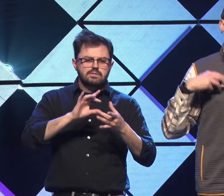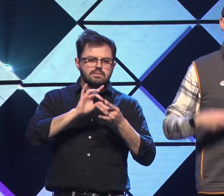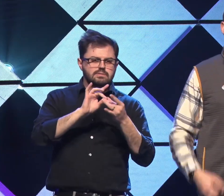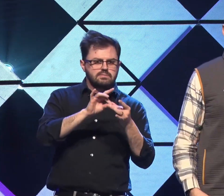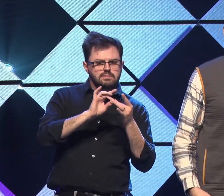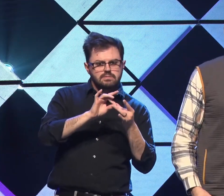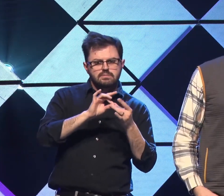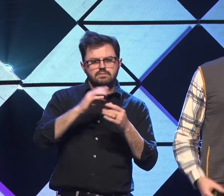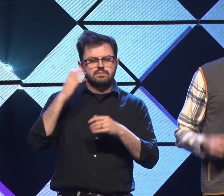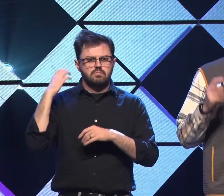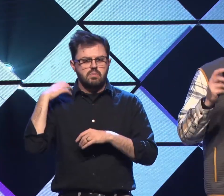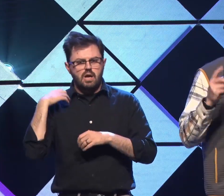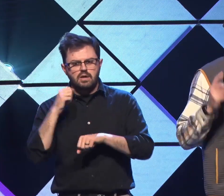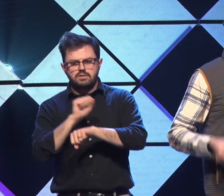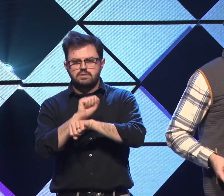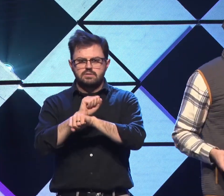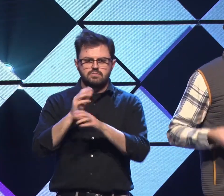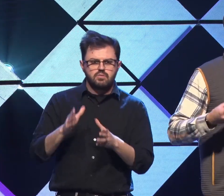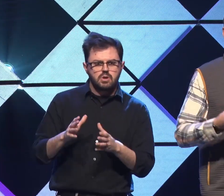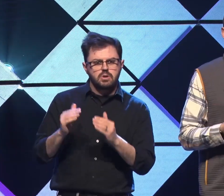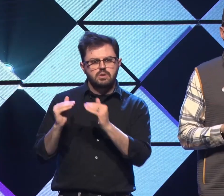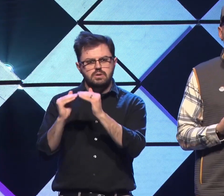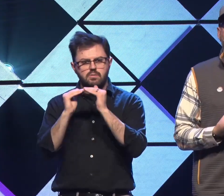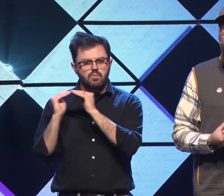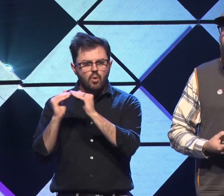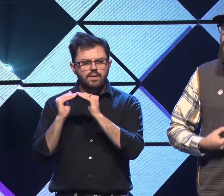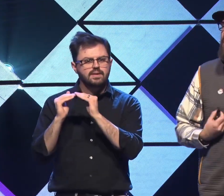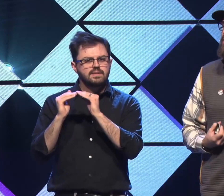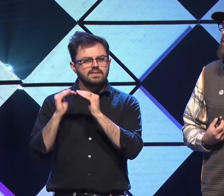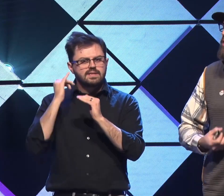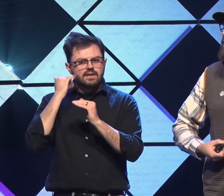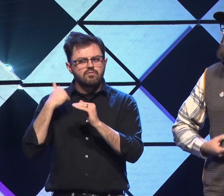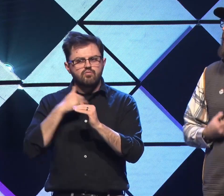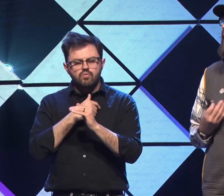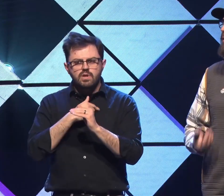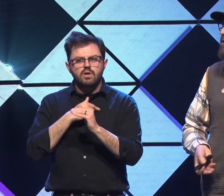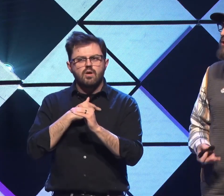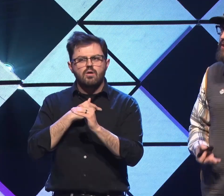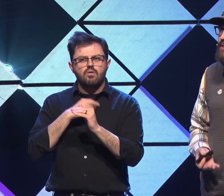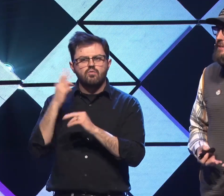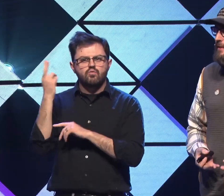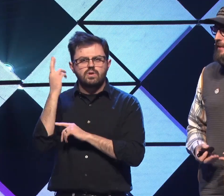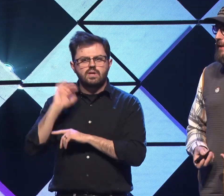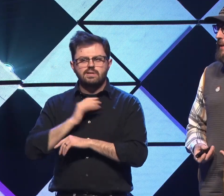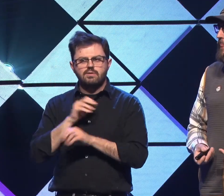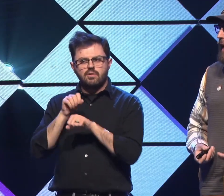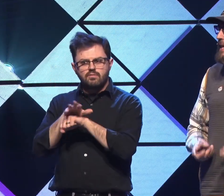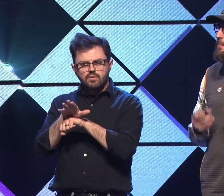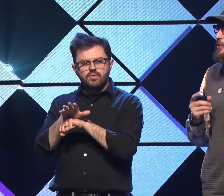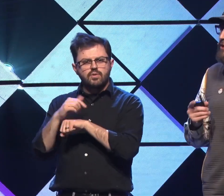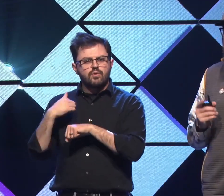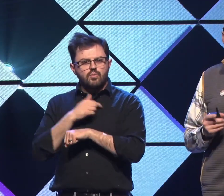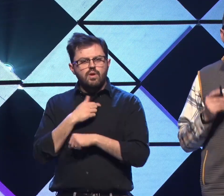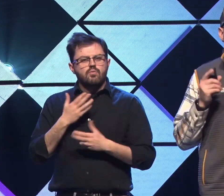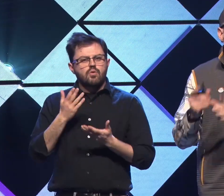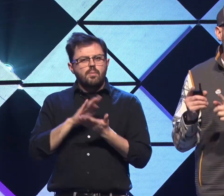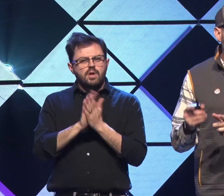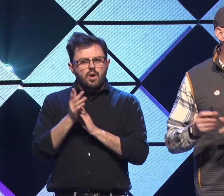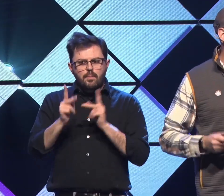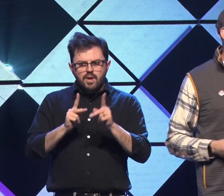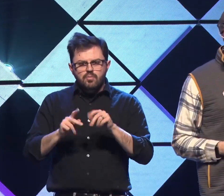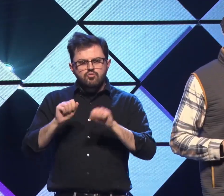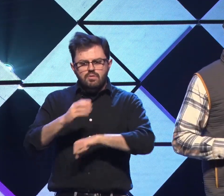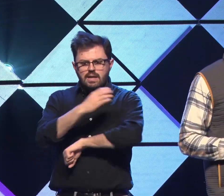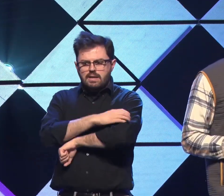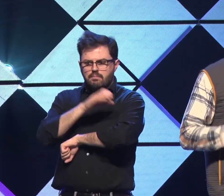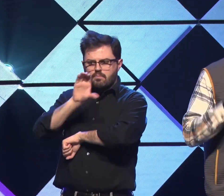as employees, what will happen is we will become a person who empowers and a person who is